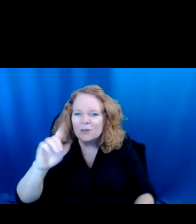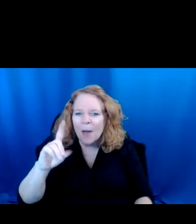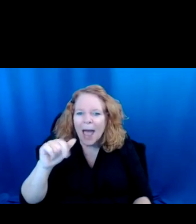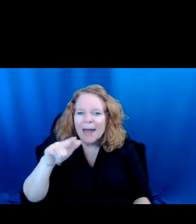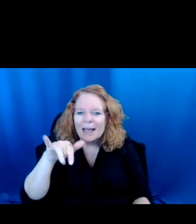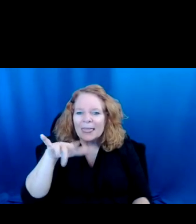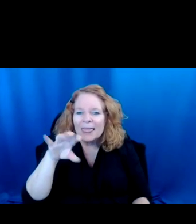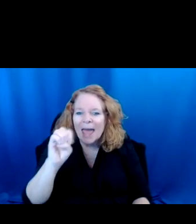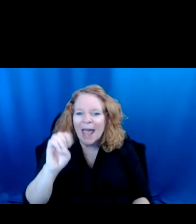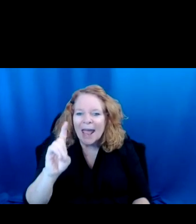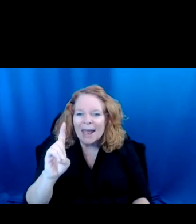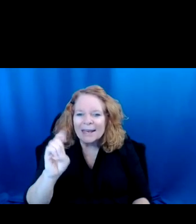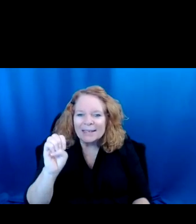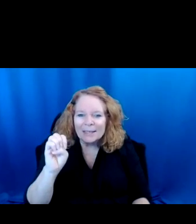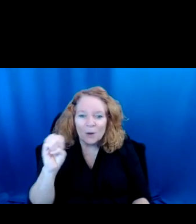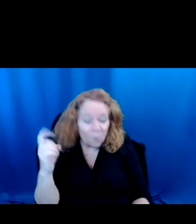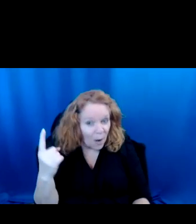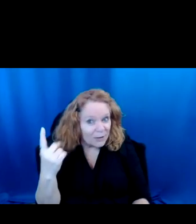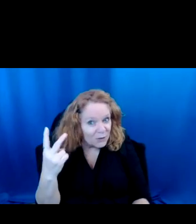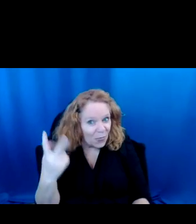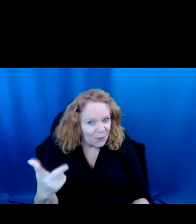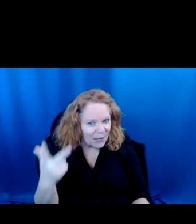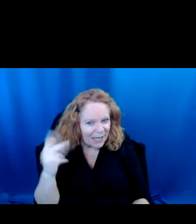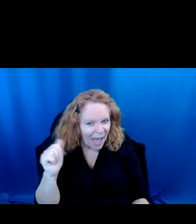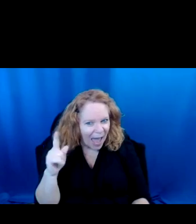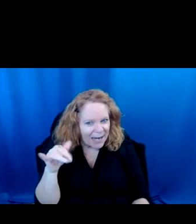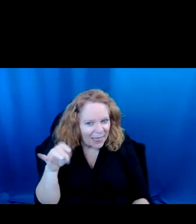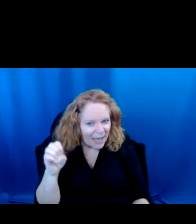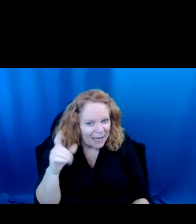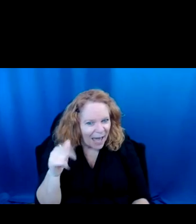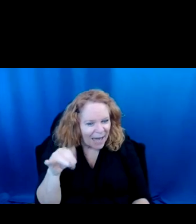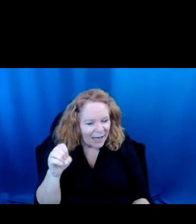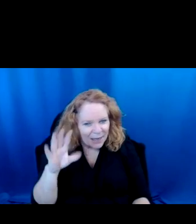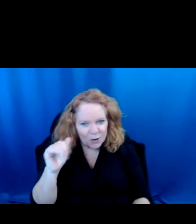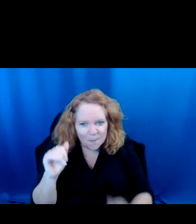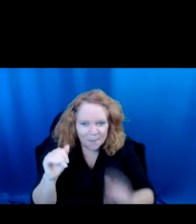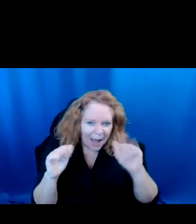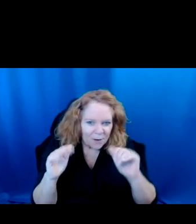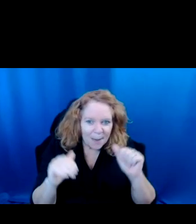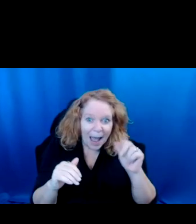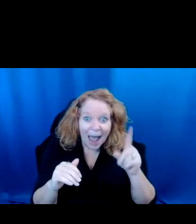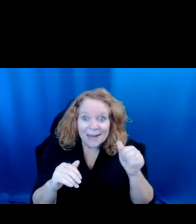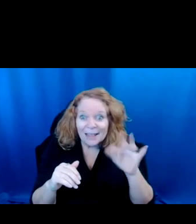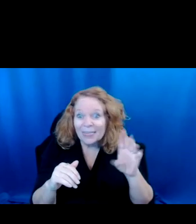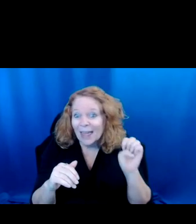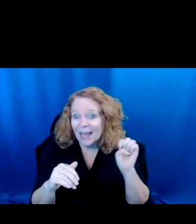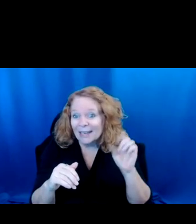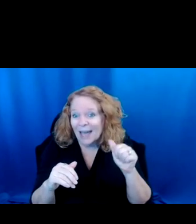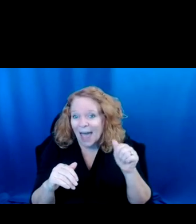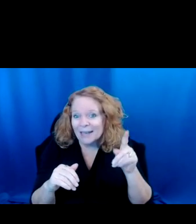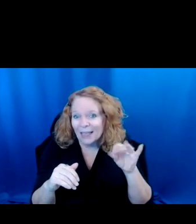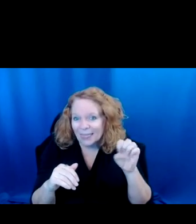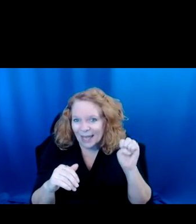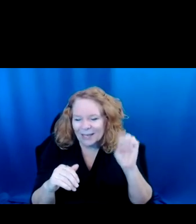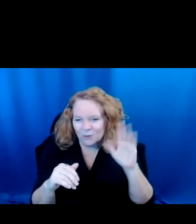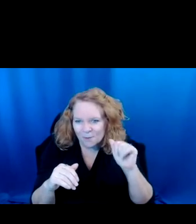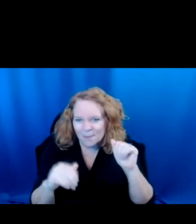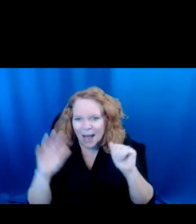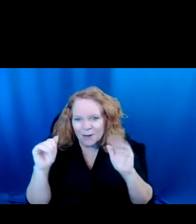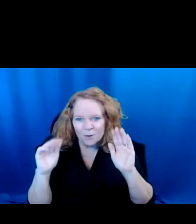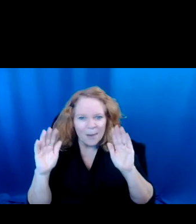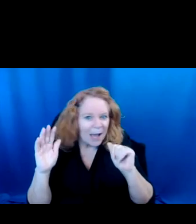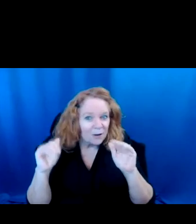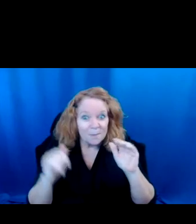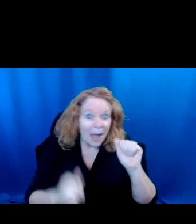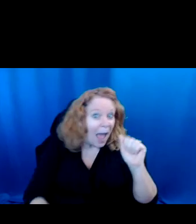Adelaide. 1, 2, 3. Adelaide, Adelaide, goodbye, goodbye, goodbye. Adelaide, Adelaide, Adelaide, goodbye, goodbye,